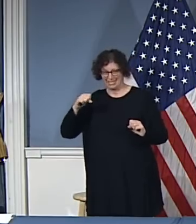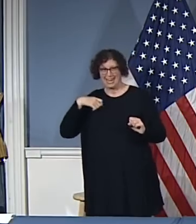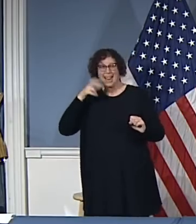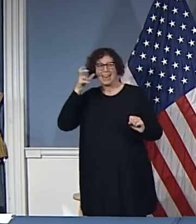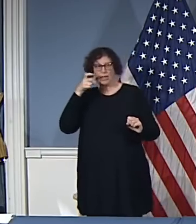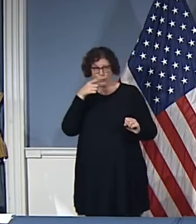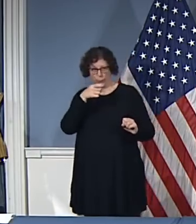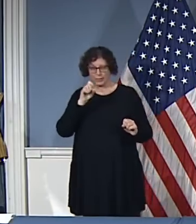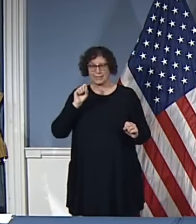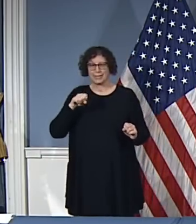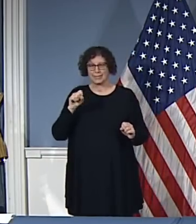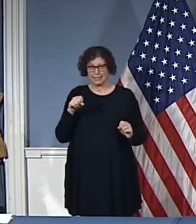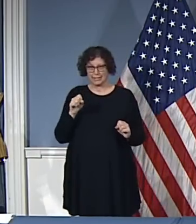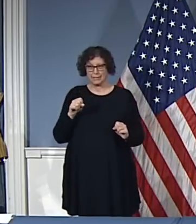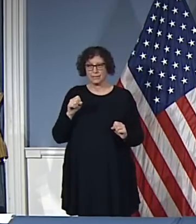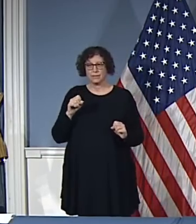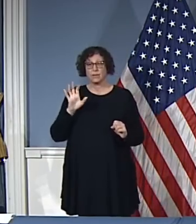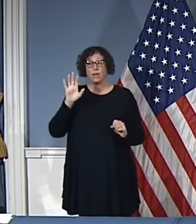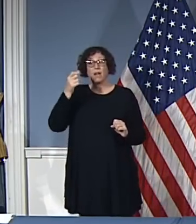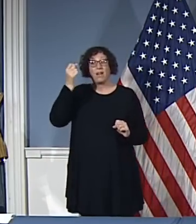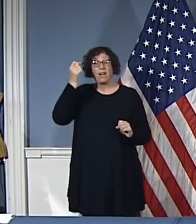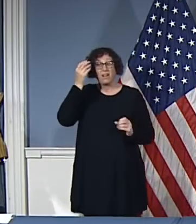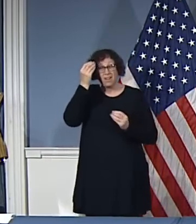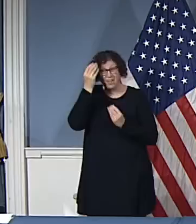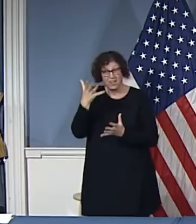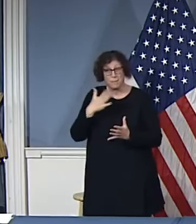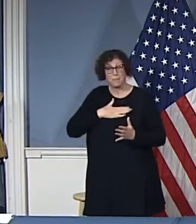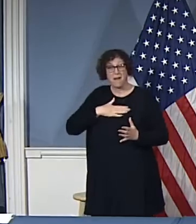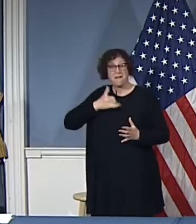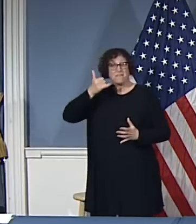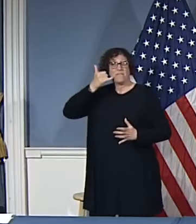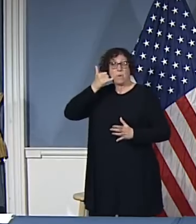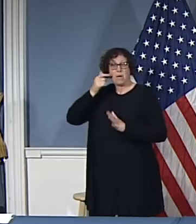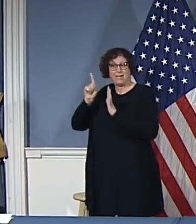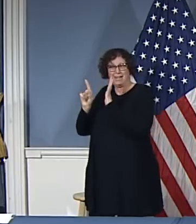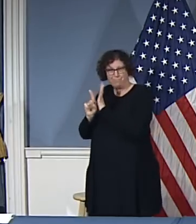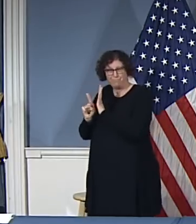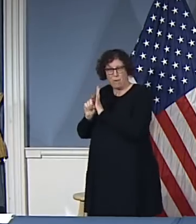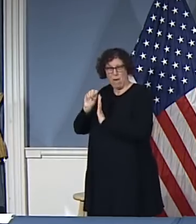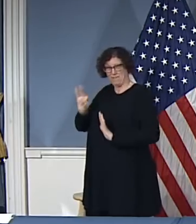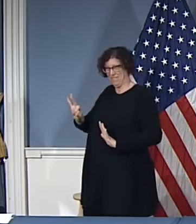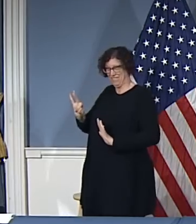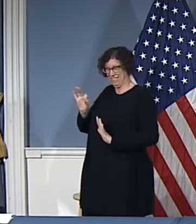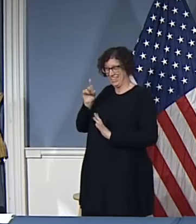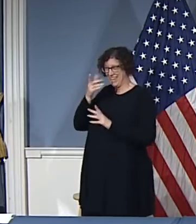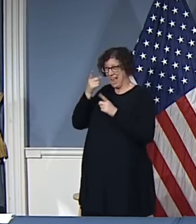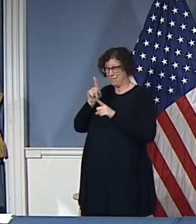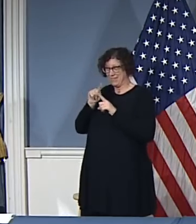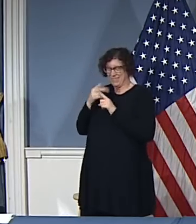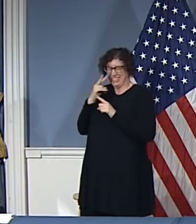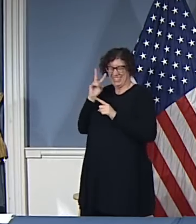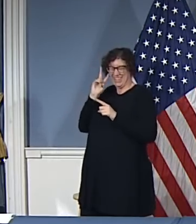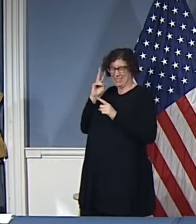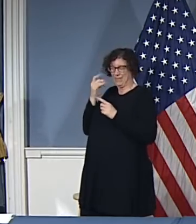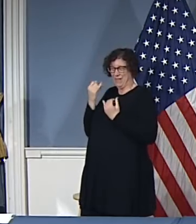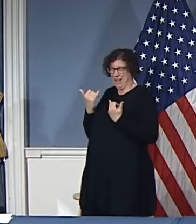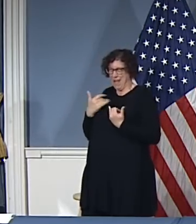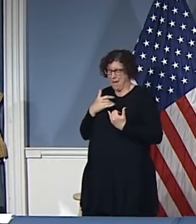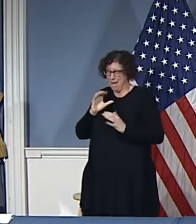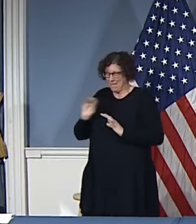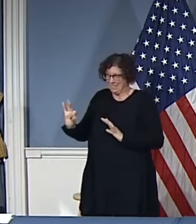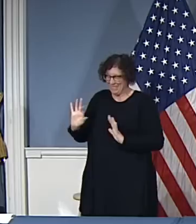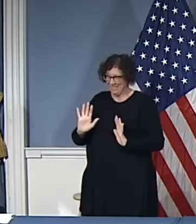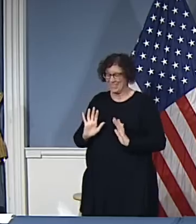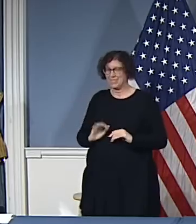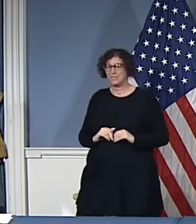dinging today. I've turned off my notifications. Excellent. So you mentioned 10,000 new placards for healthcare workers, and as you know,